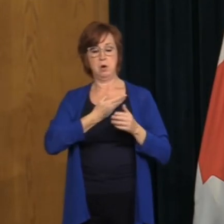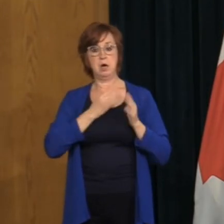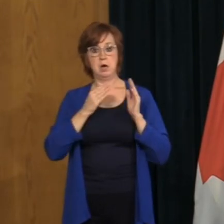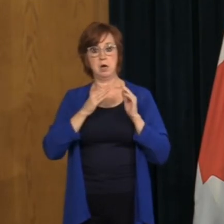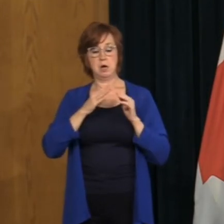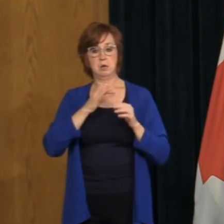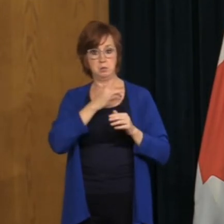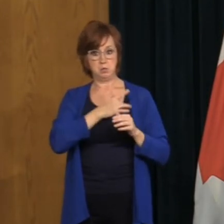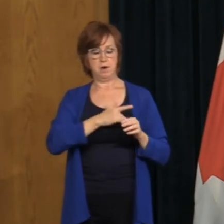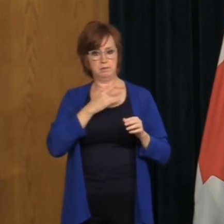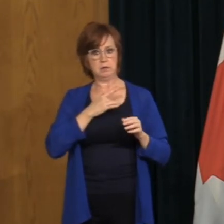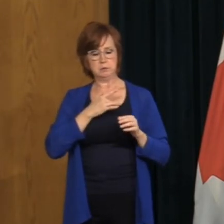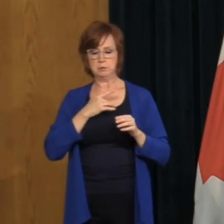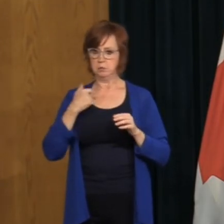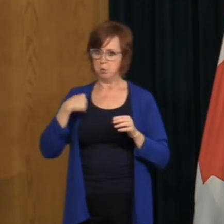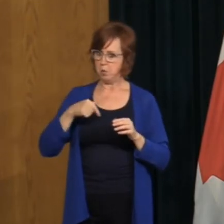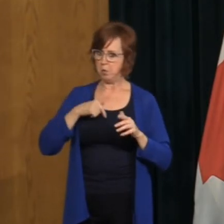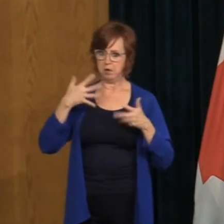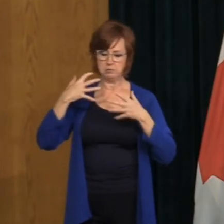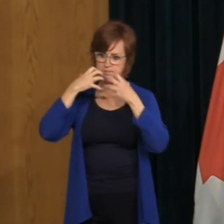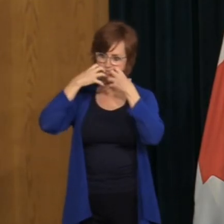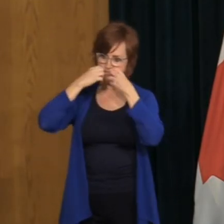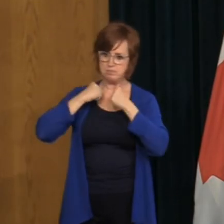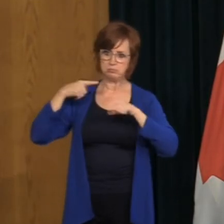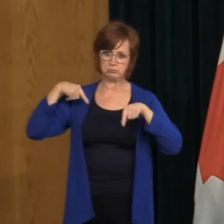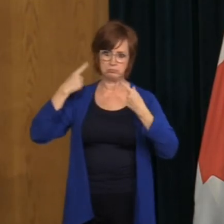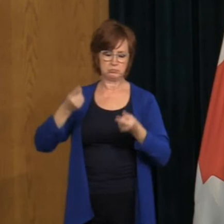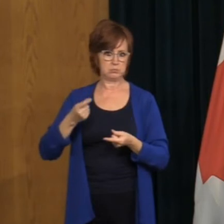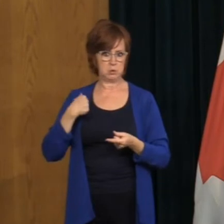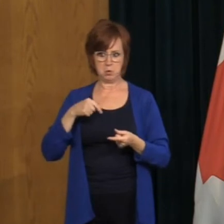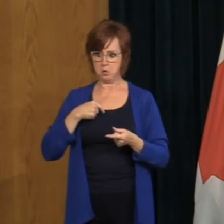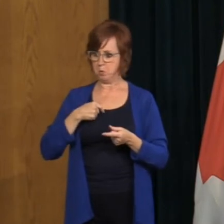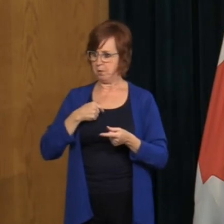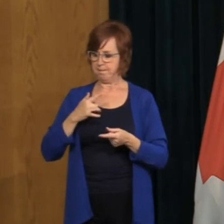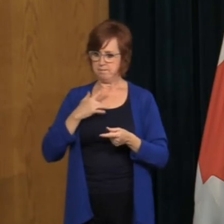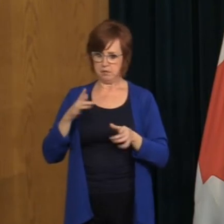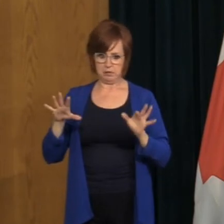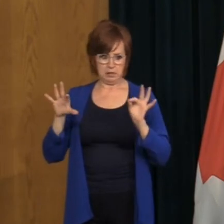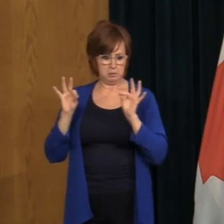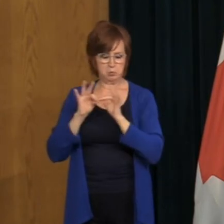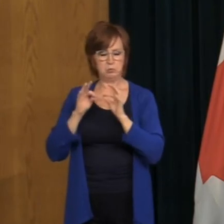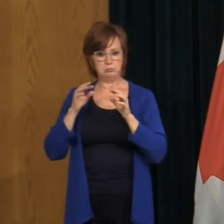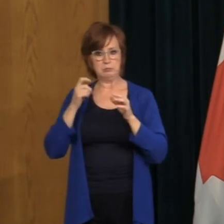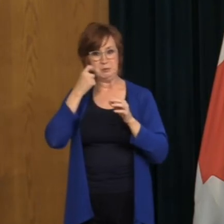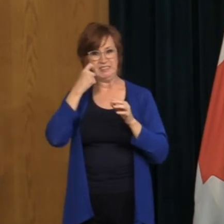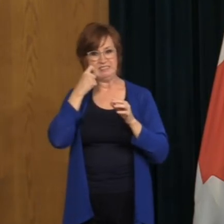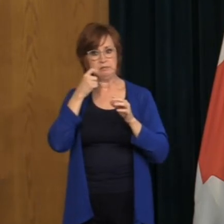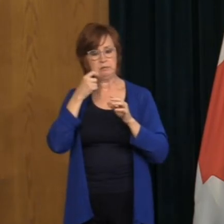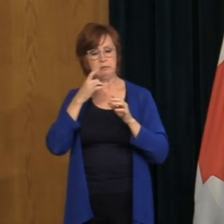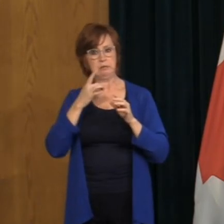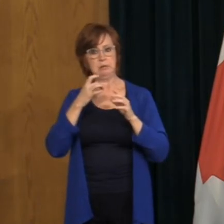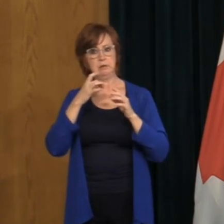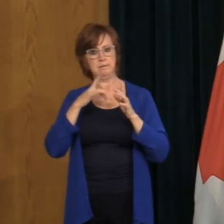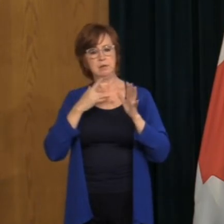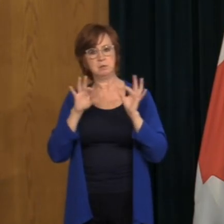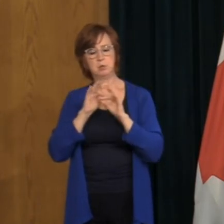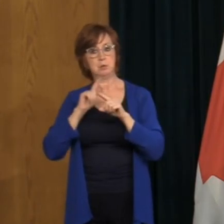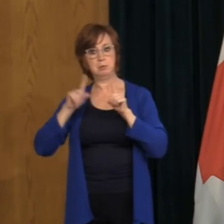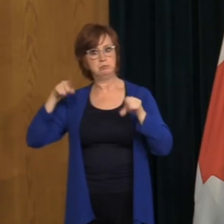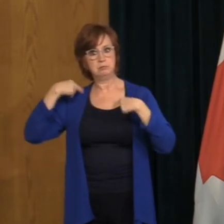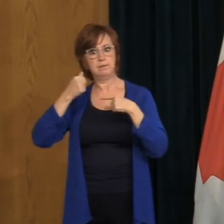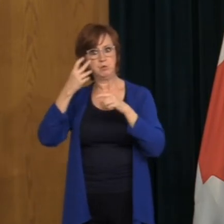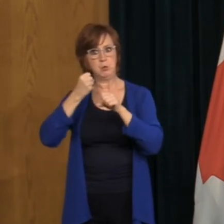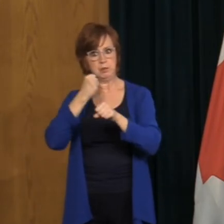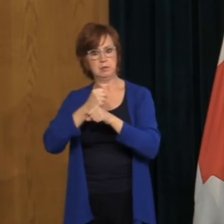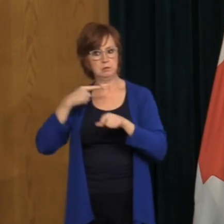that we have very much been committed to over the course of the last number of years. And in fairness, I think it's going to be something